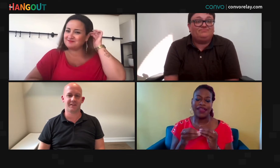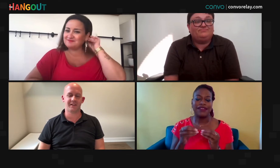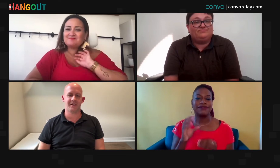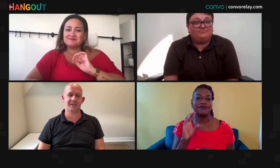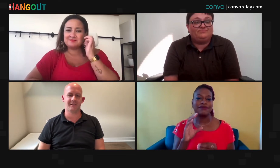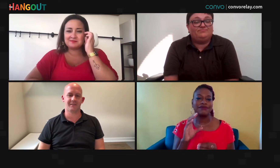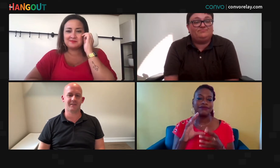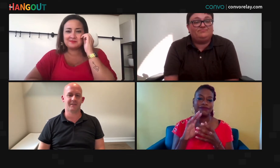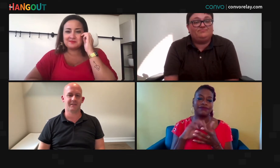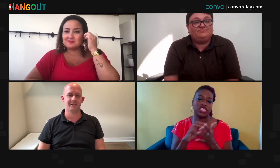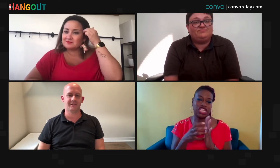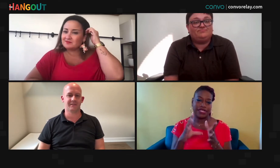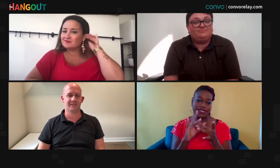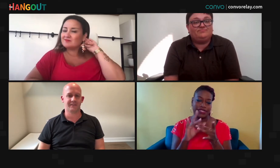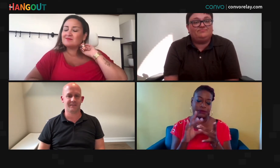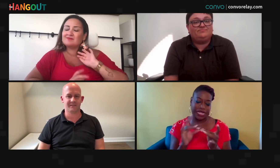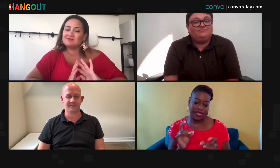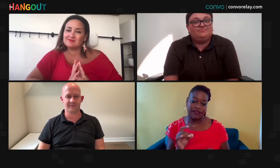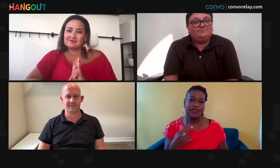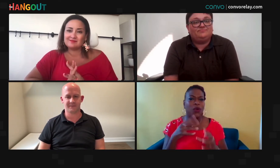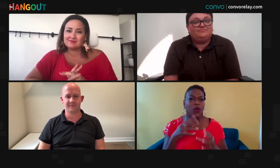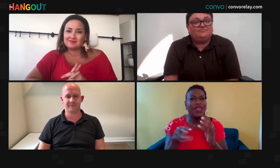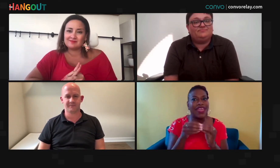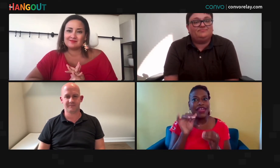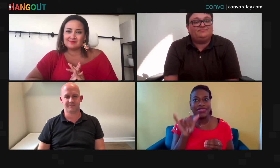This is Cookie. I wanted to add